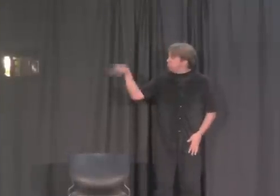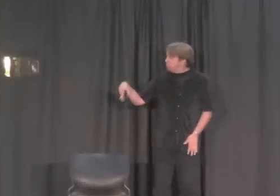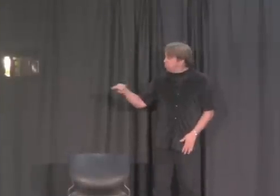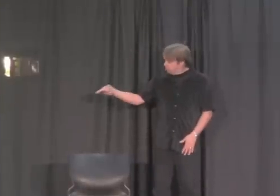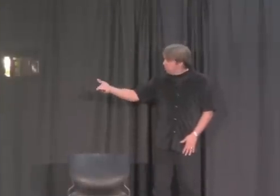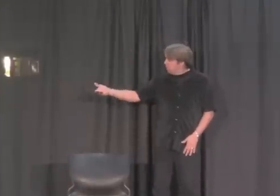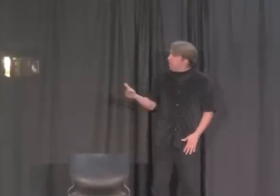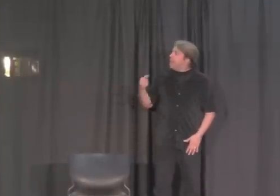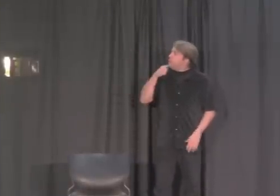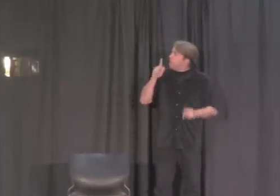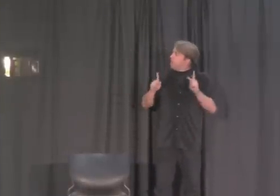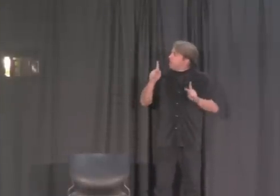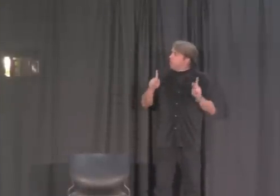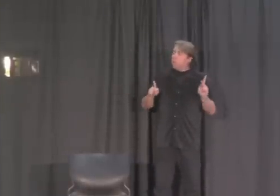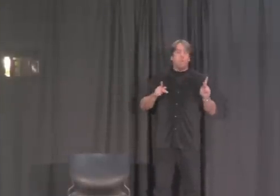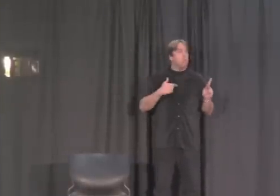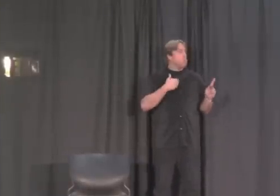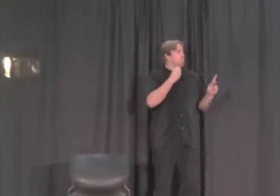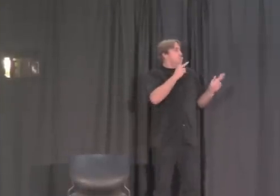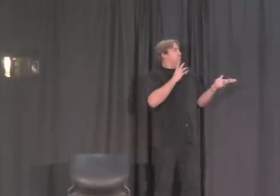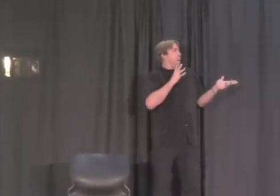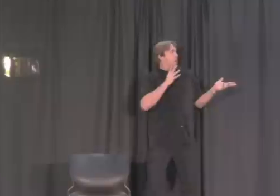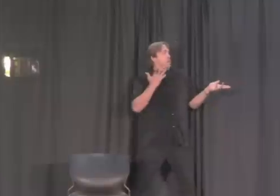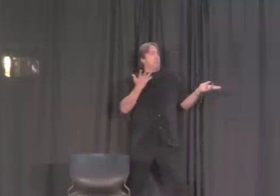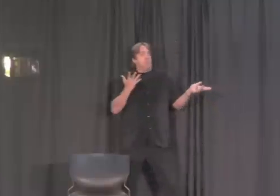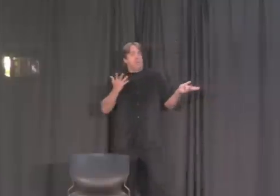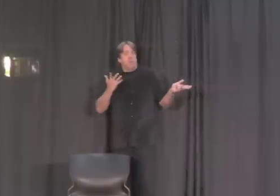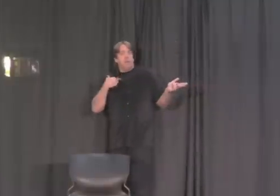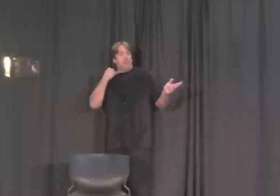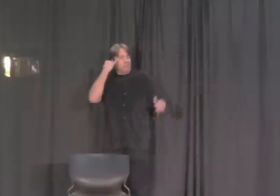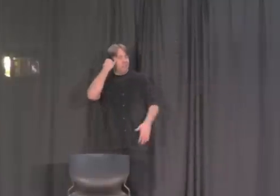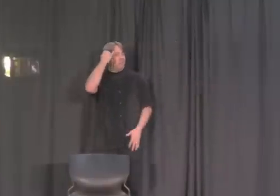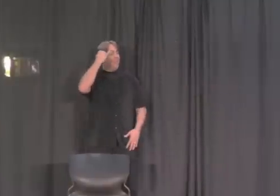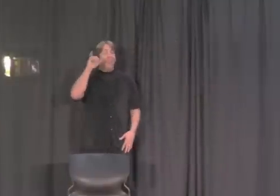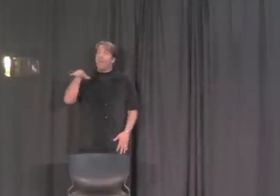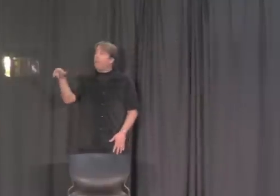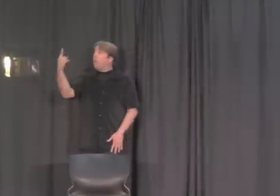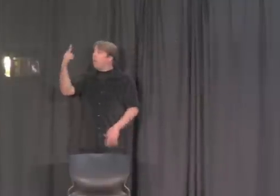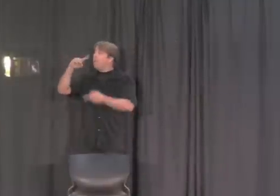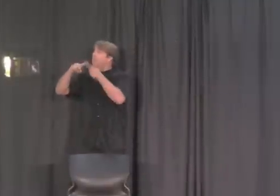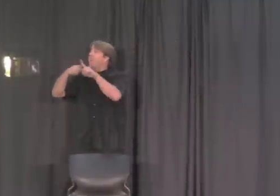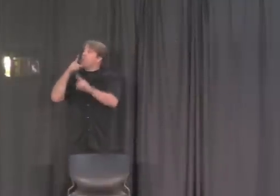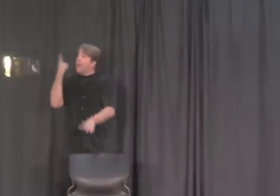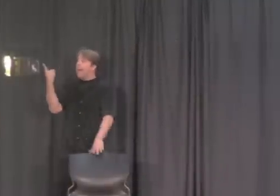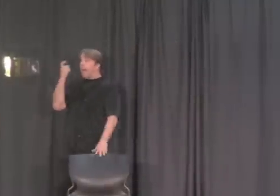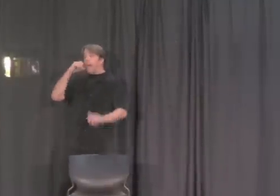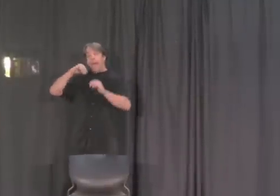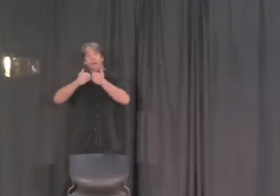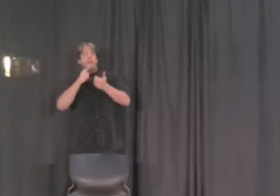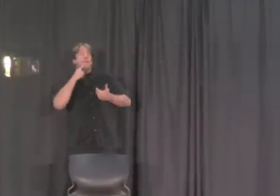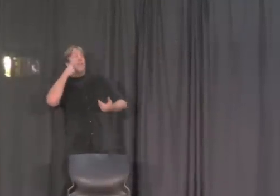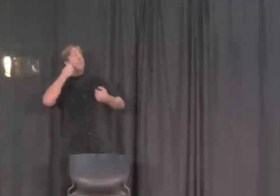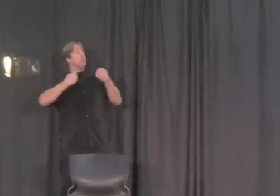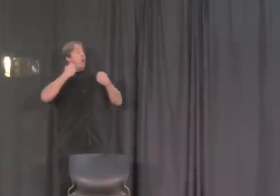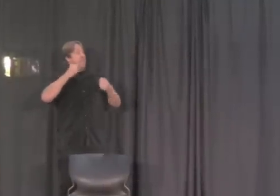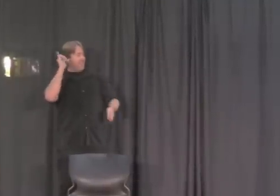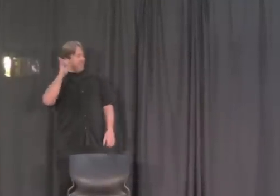have much to do, so she would say, Keith, would you like to invite a friend that is hearing? So I would pick the